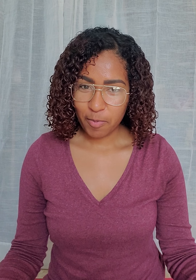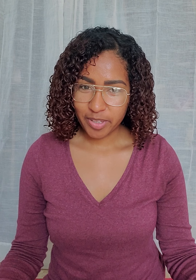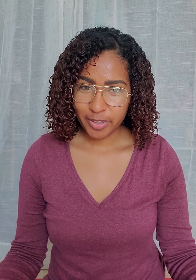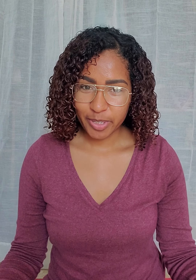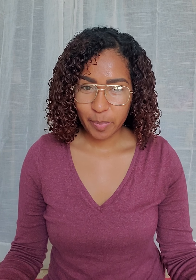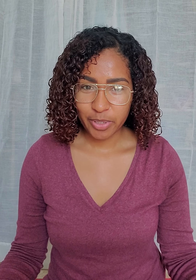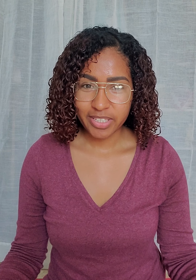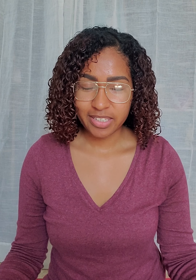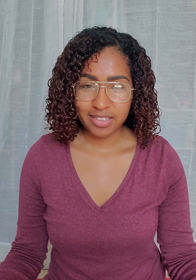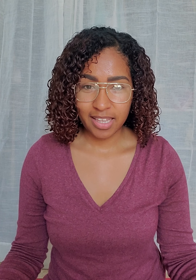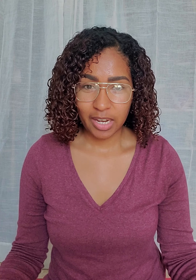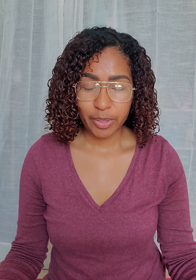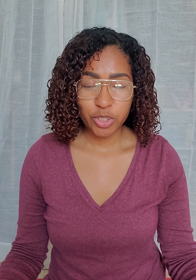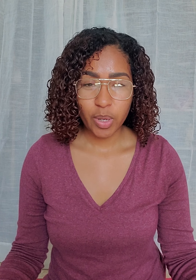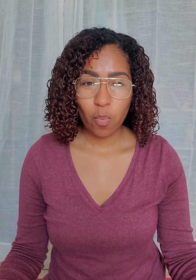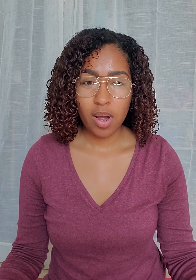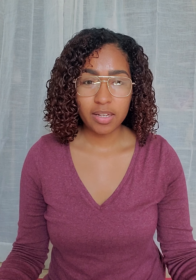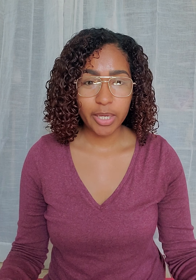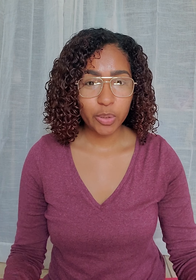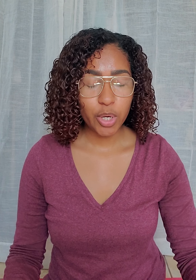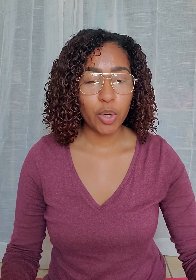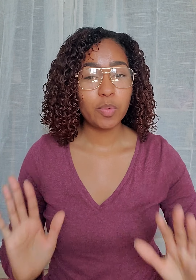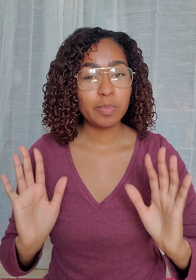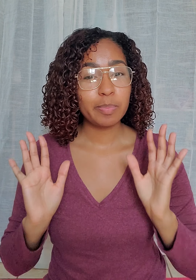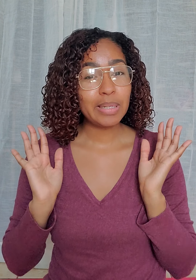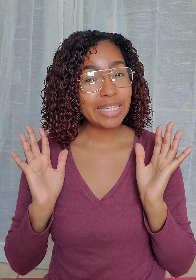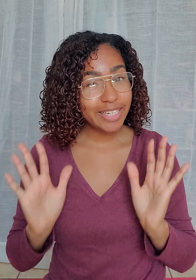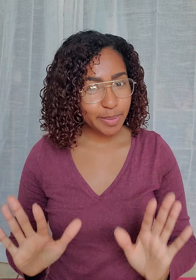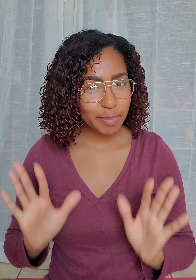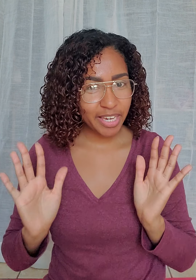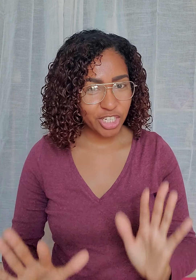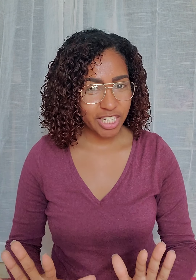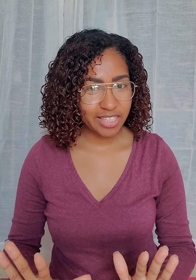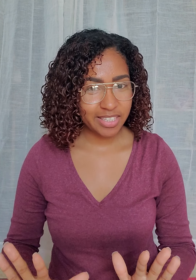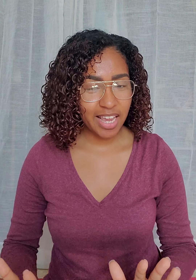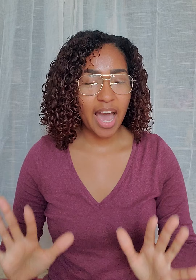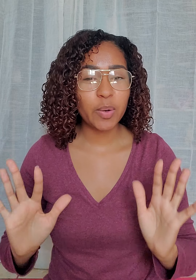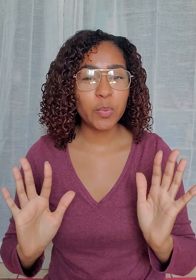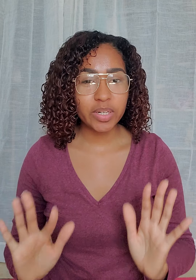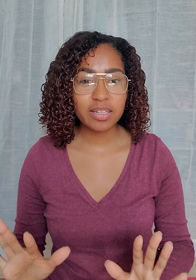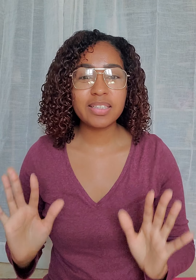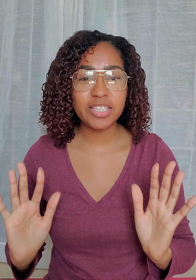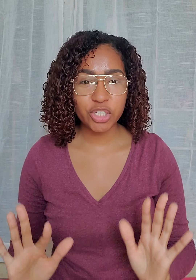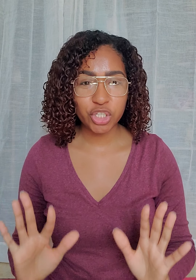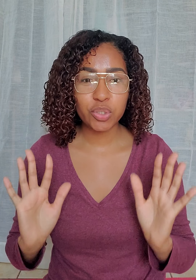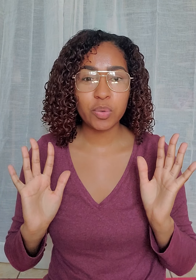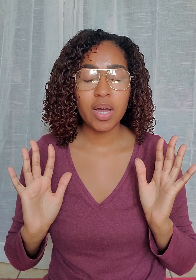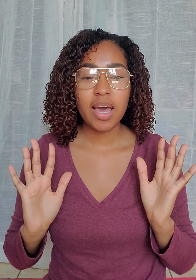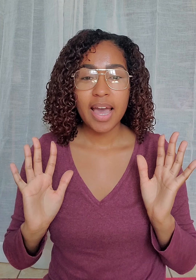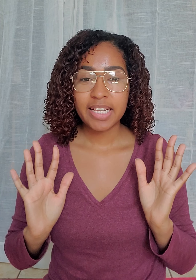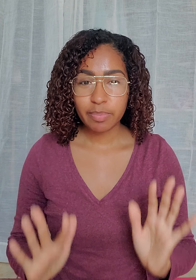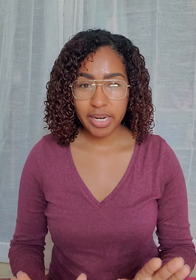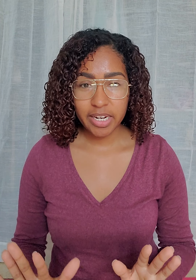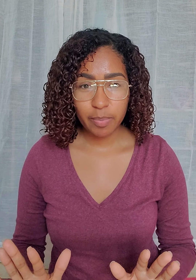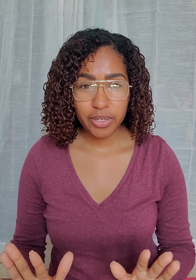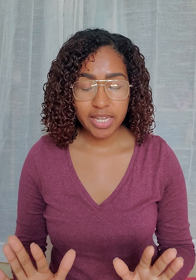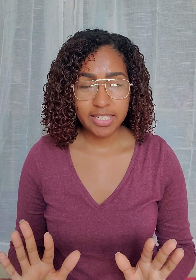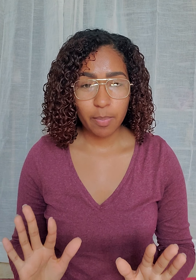learn numbers in sign language. So I want to let you know, please be patient. I will teach you as many numbers as I